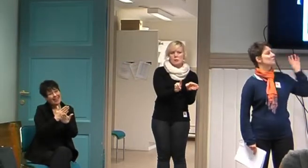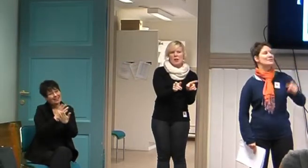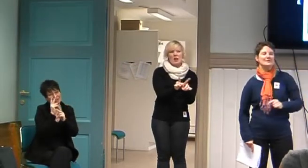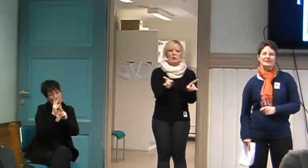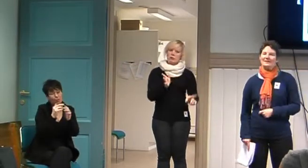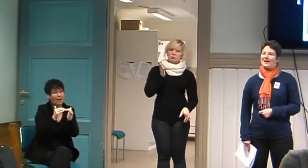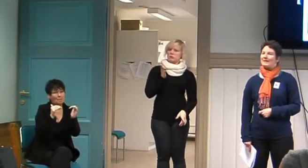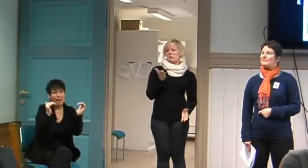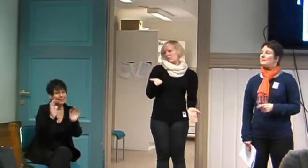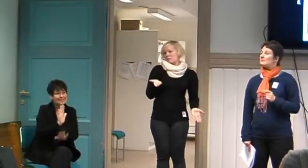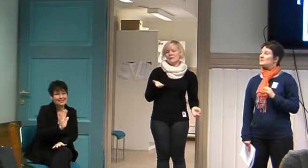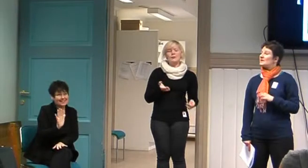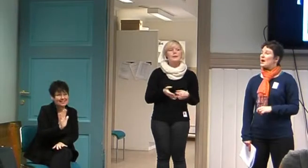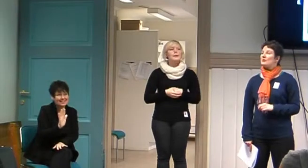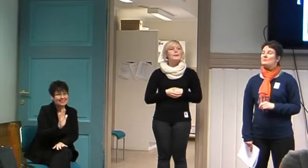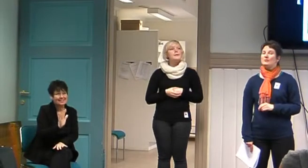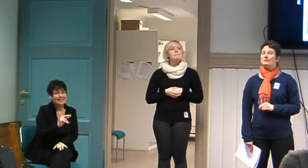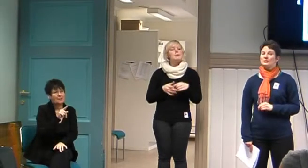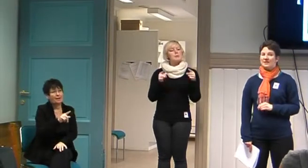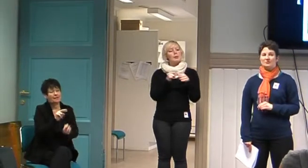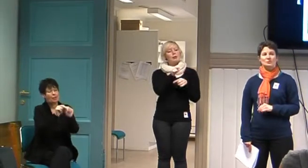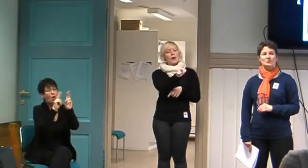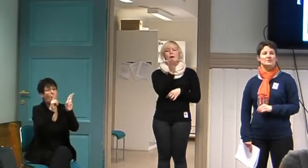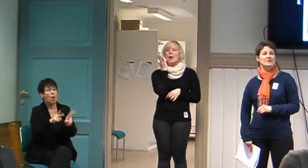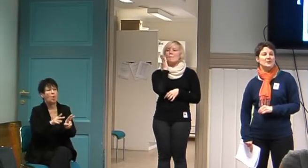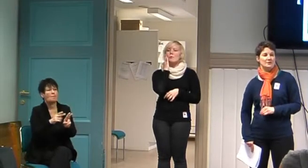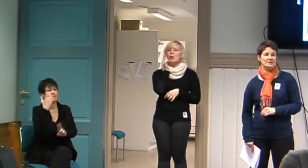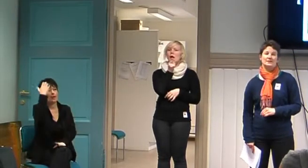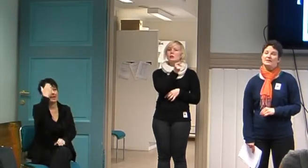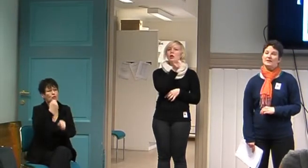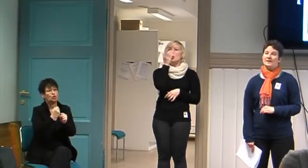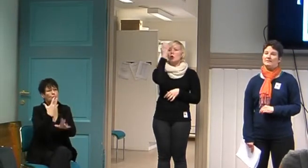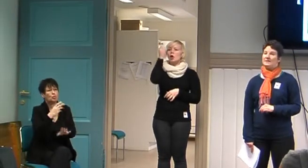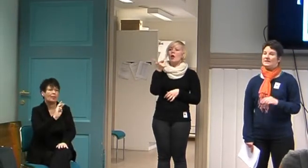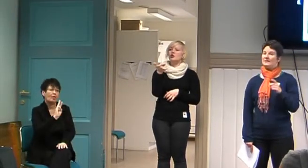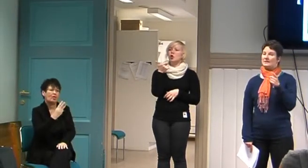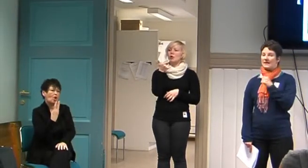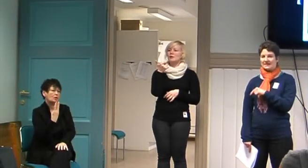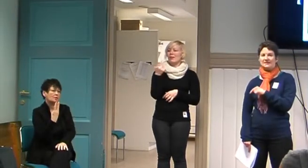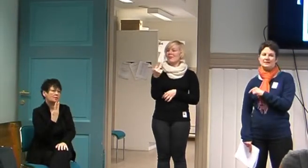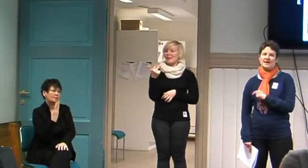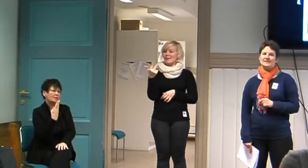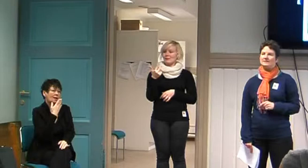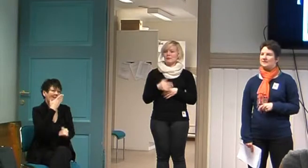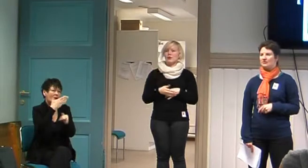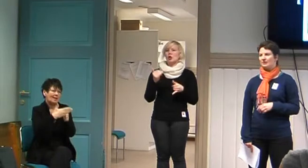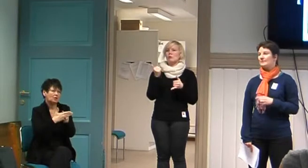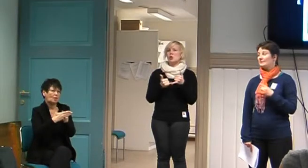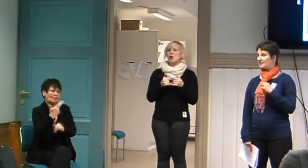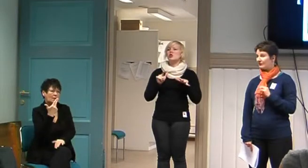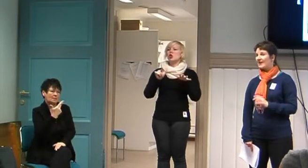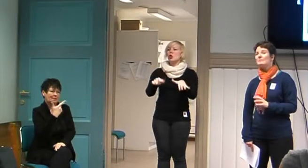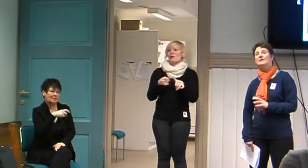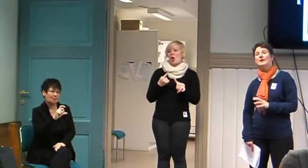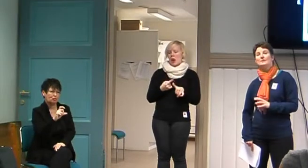at all, but it was the home of King George III in the late 18th century. It